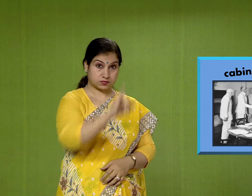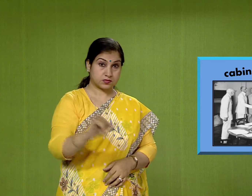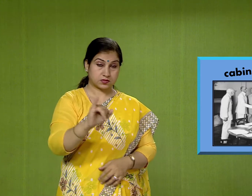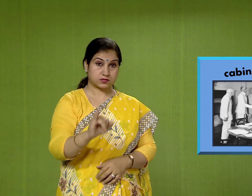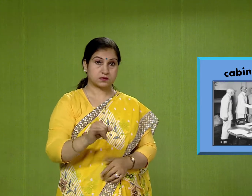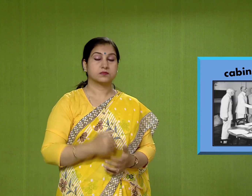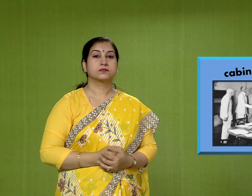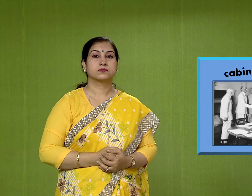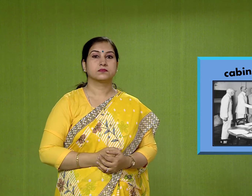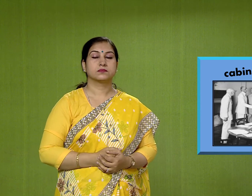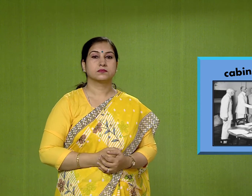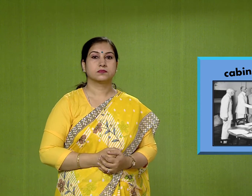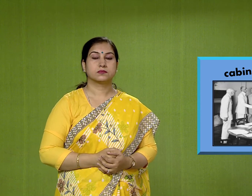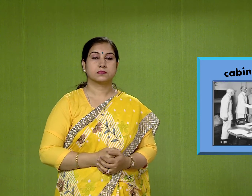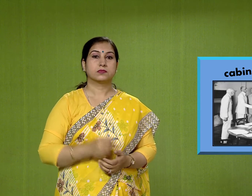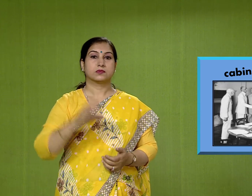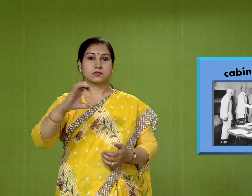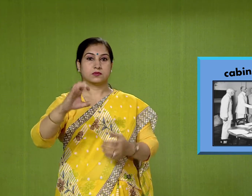cabinet mission came to India.